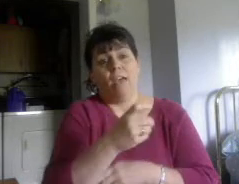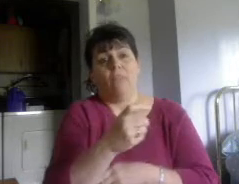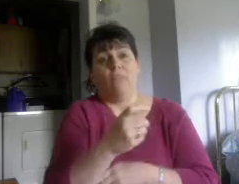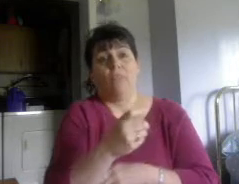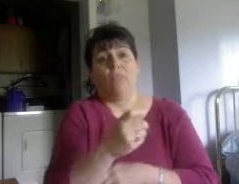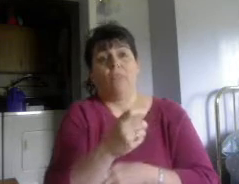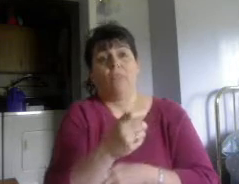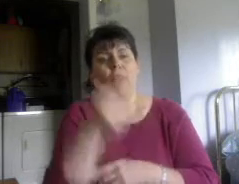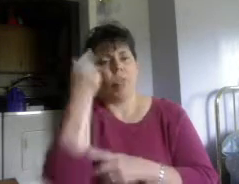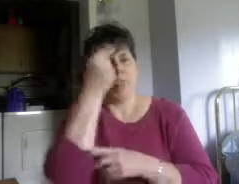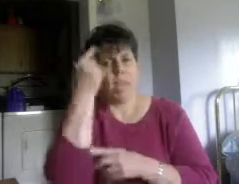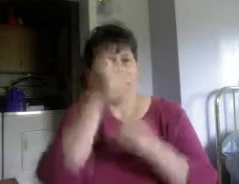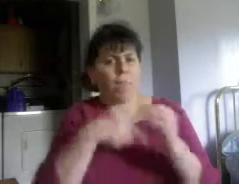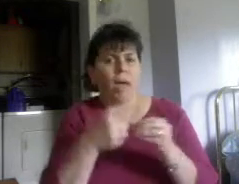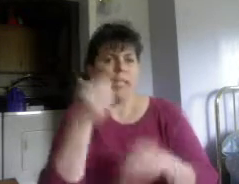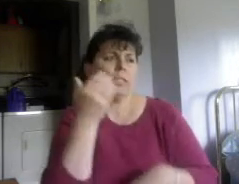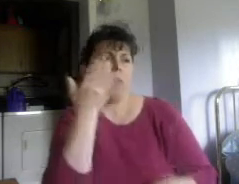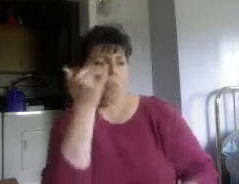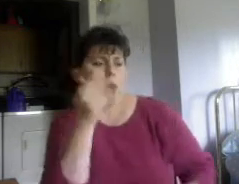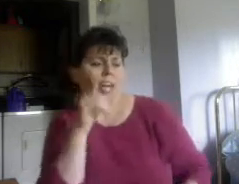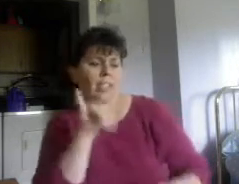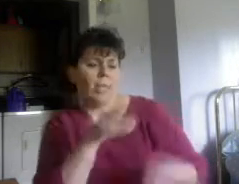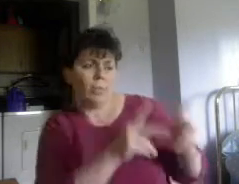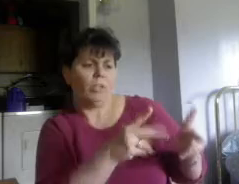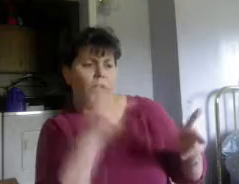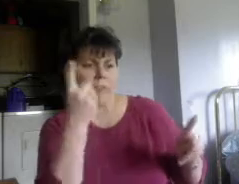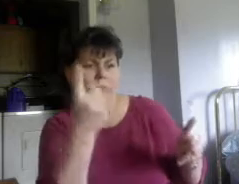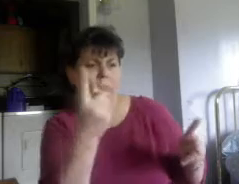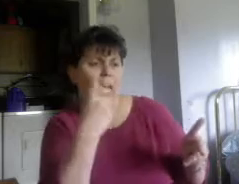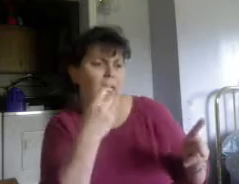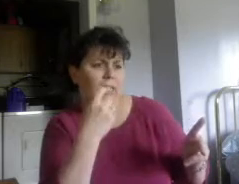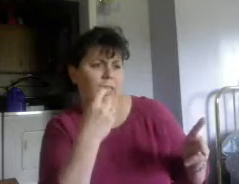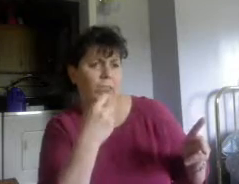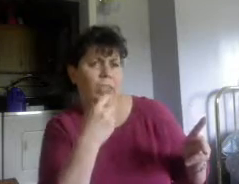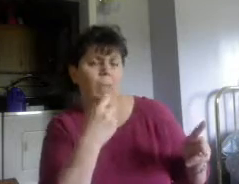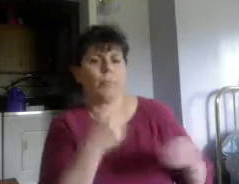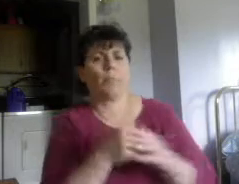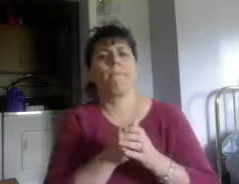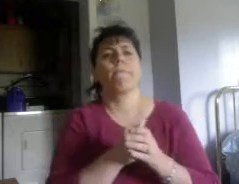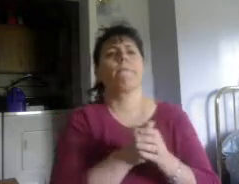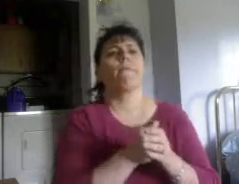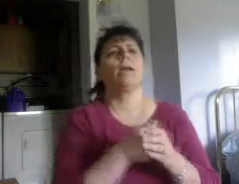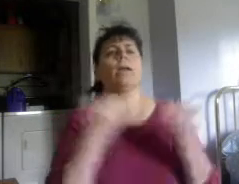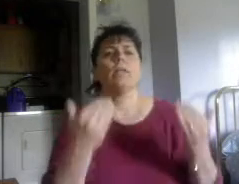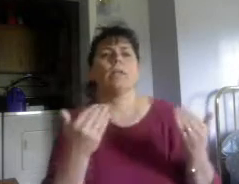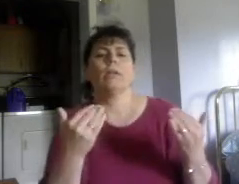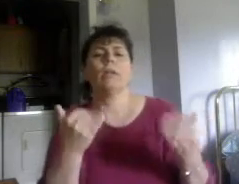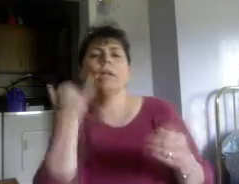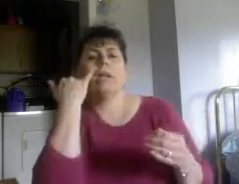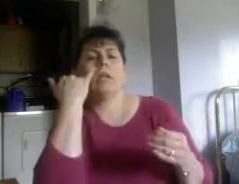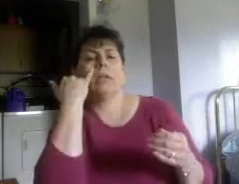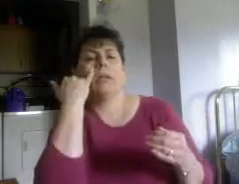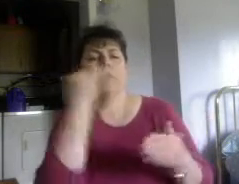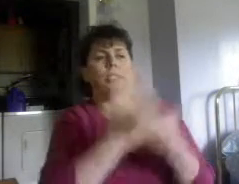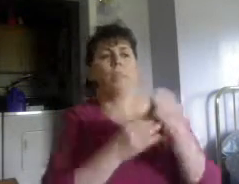question? If someone asks an African American teenager about Black people and crime, for example,